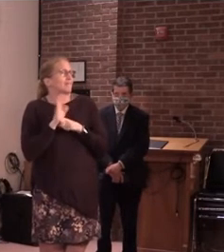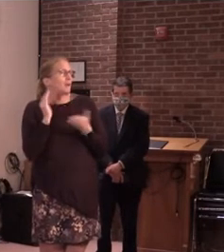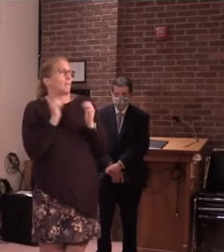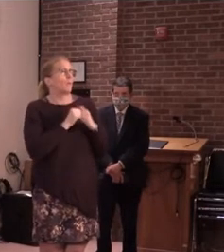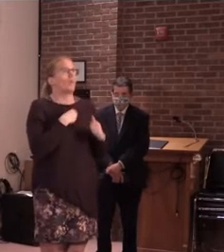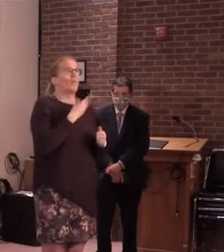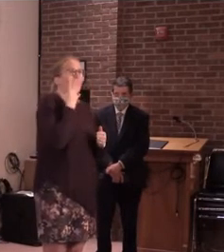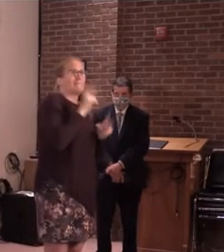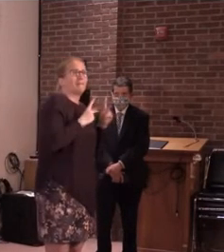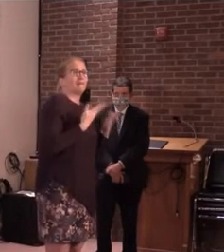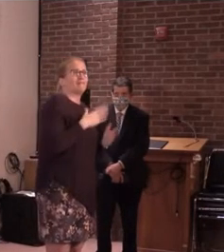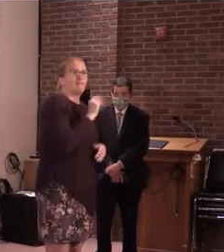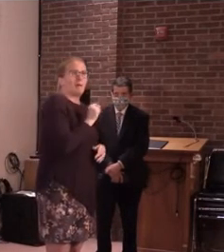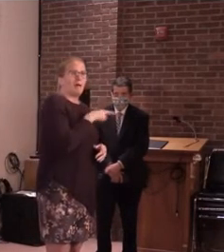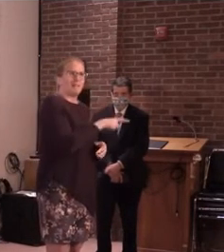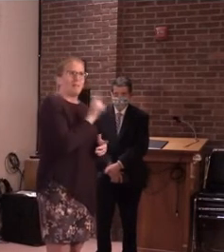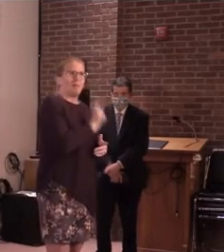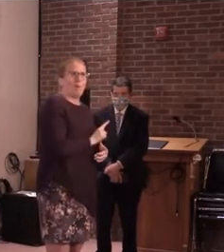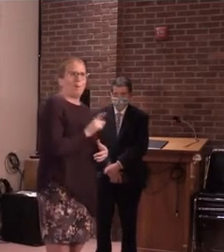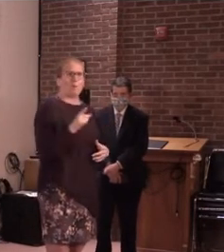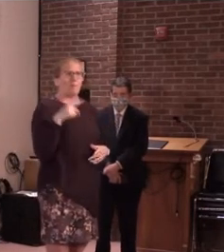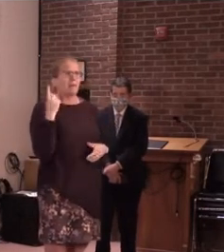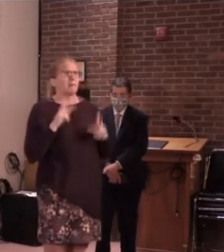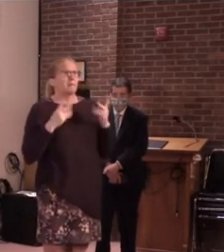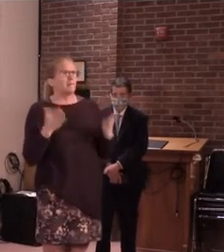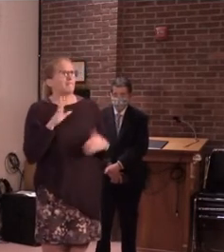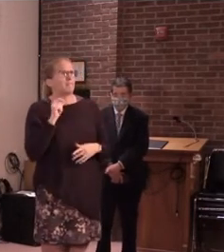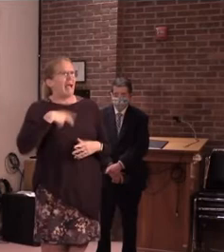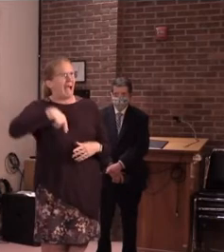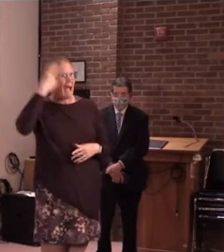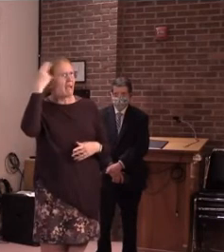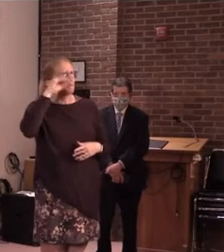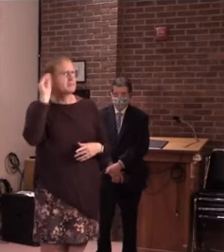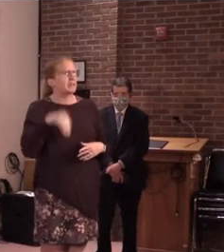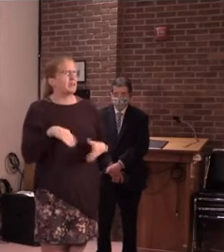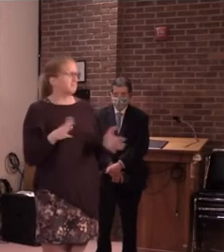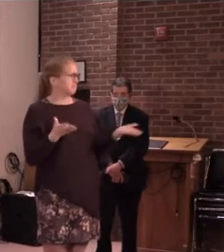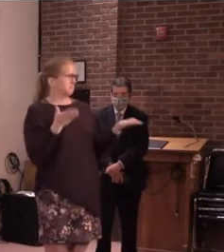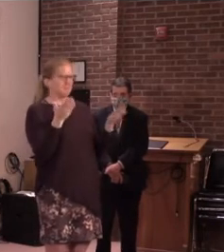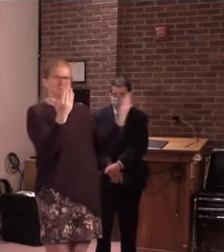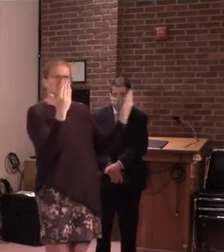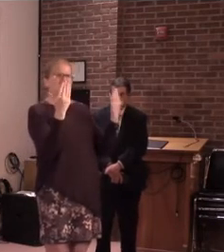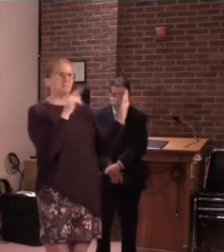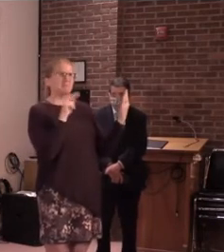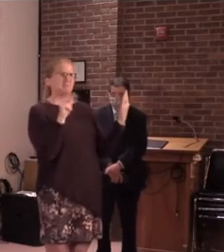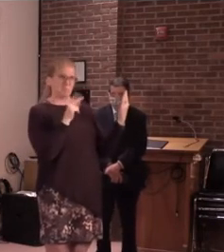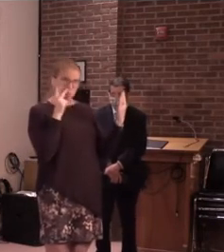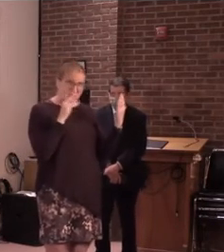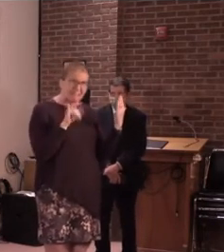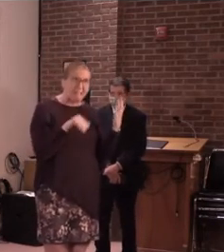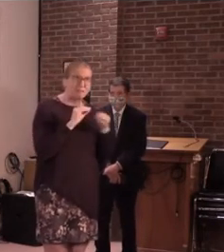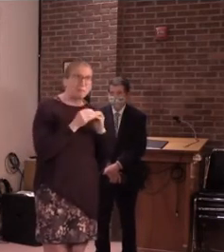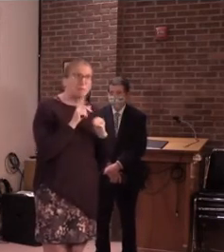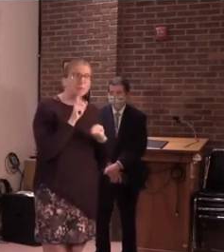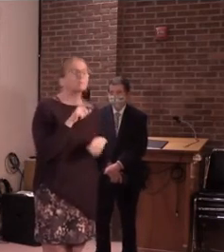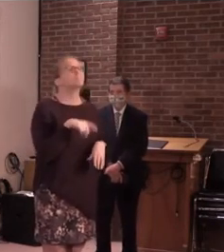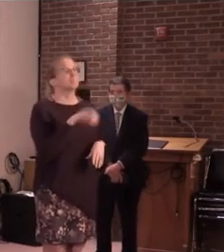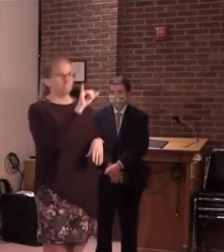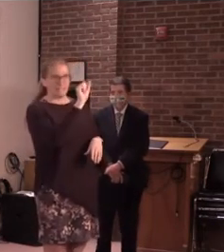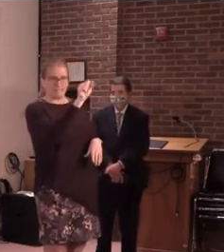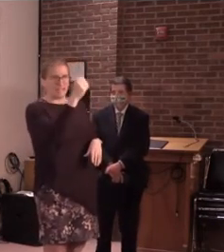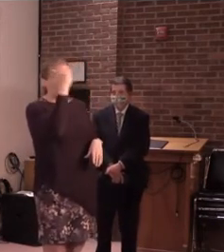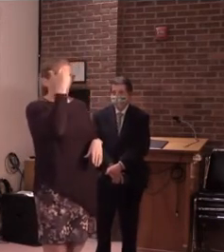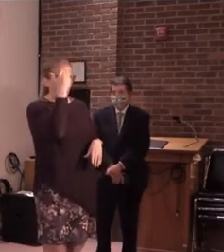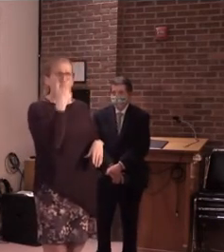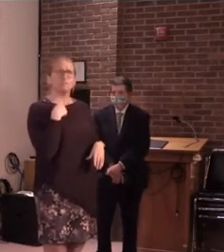Yeah, I am concerned. We spoke about this 2 or 3 days ago. We want to